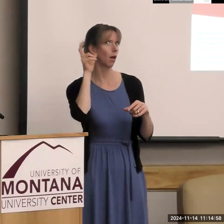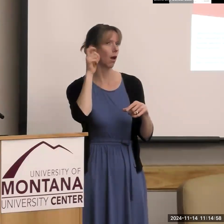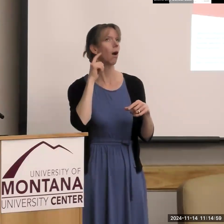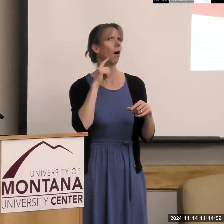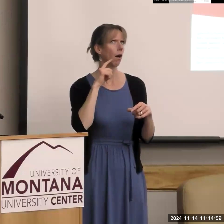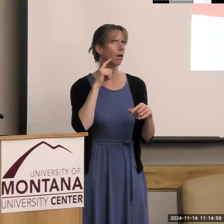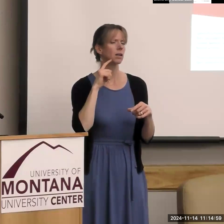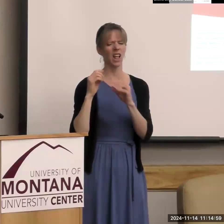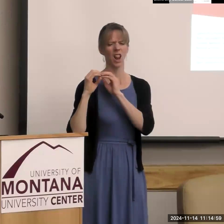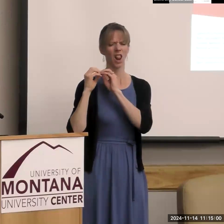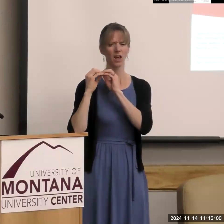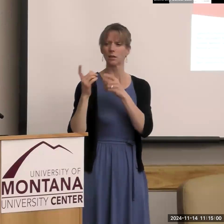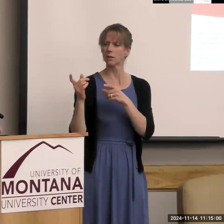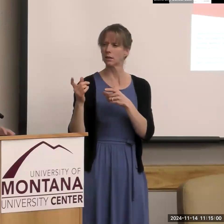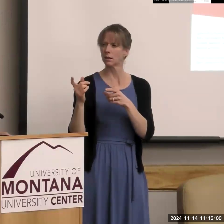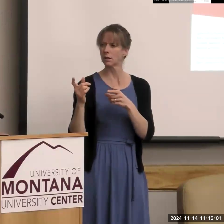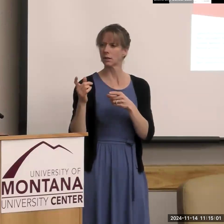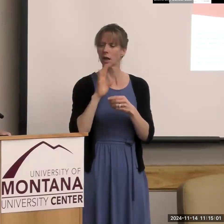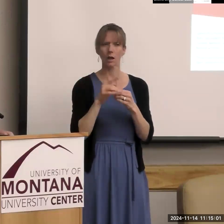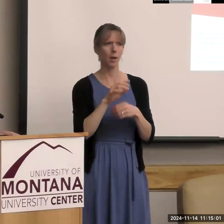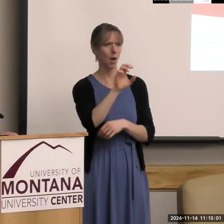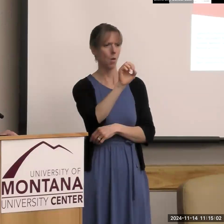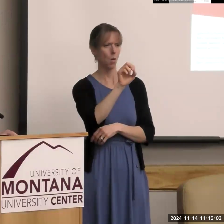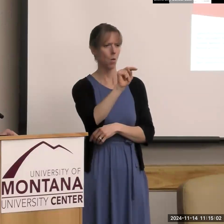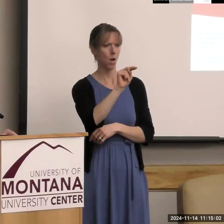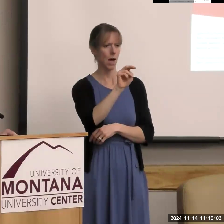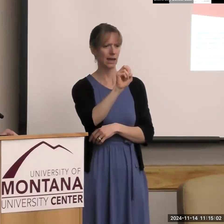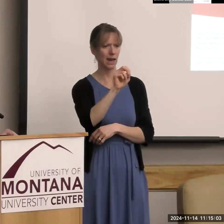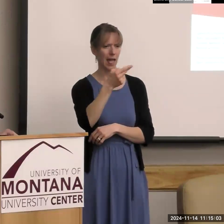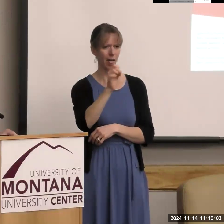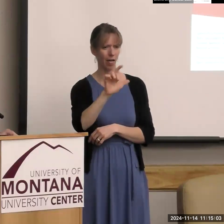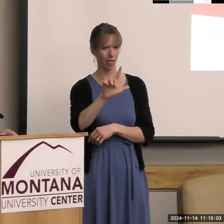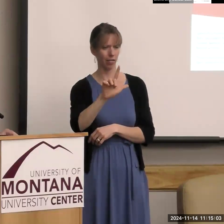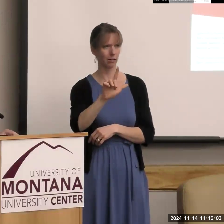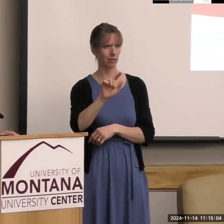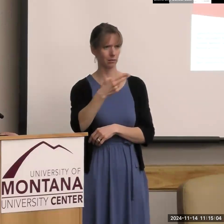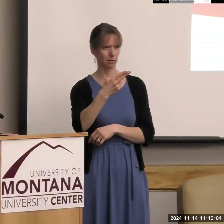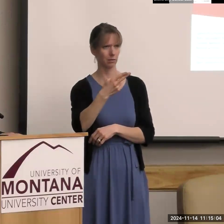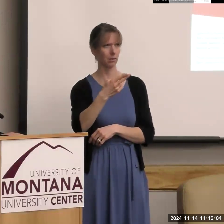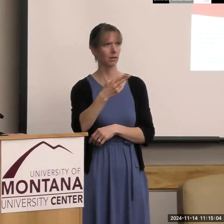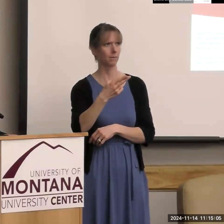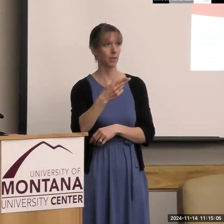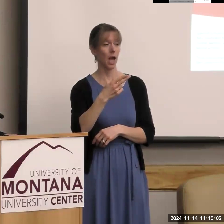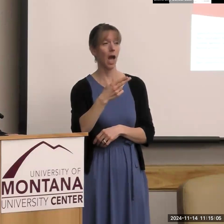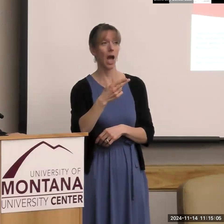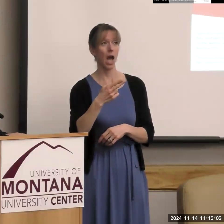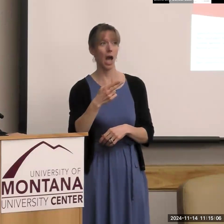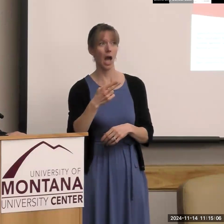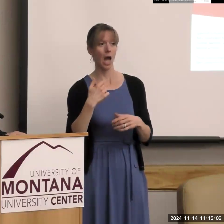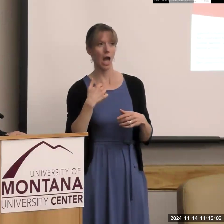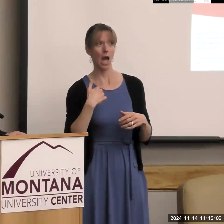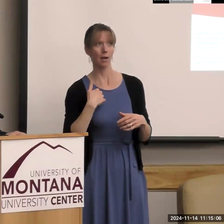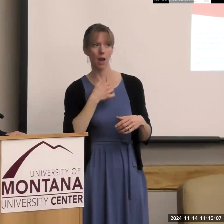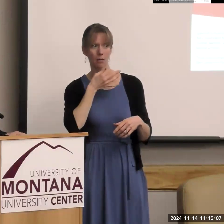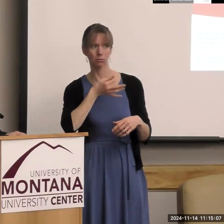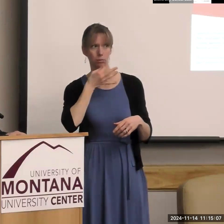Can you just talk a little bit about One Health as a movement? And in terms of I'm going to ask you too, because I'm not well versed